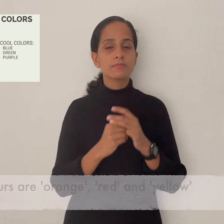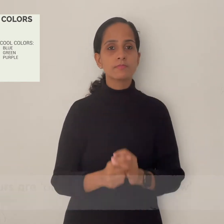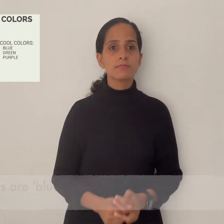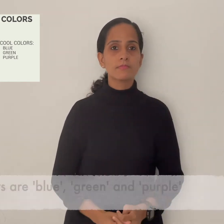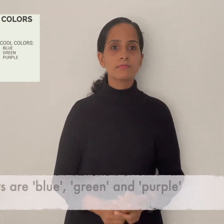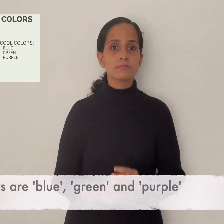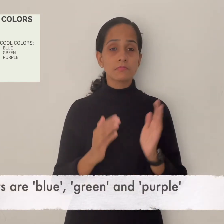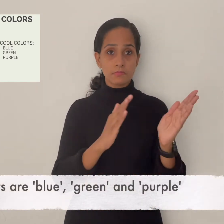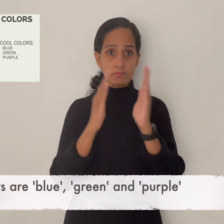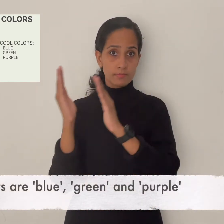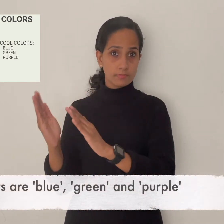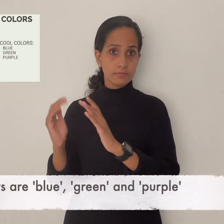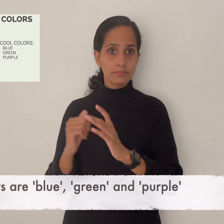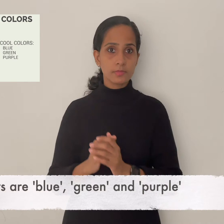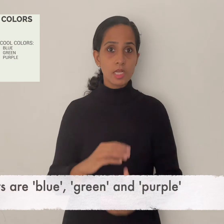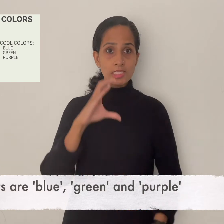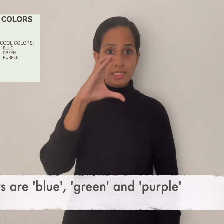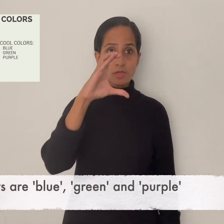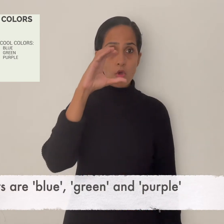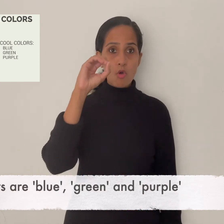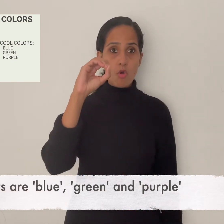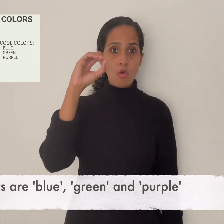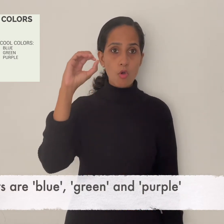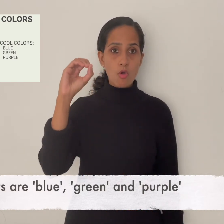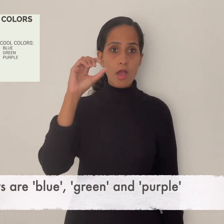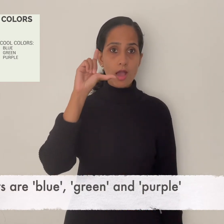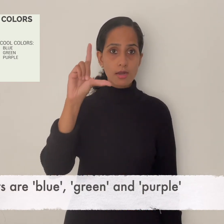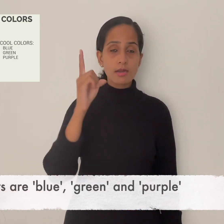Cool colors are blue,